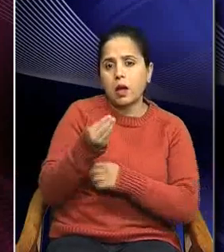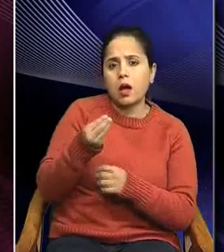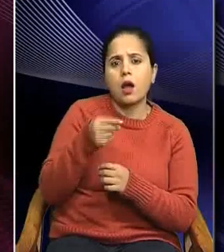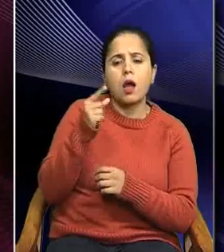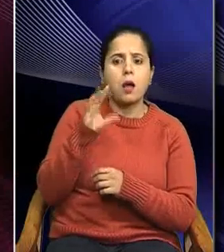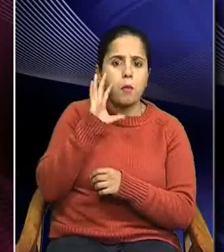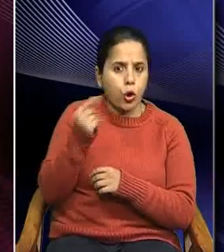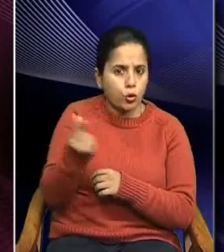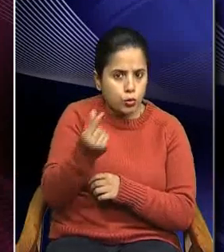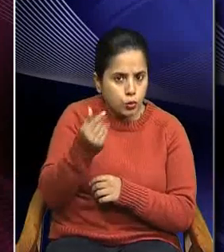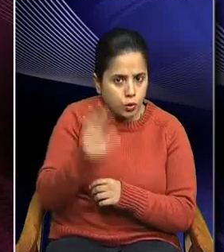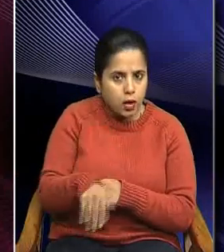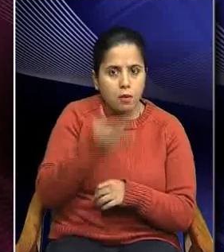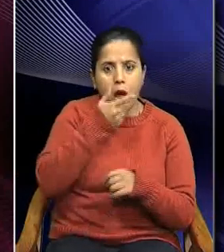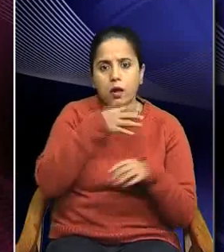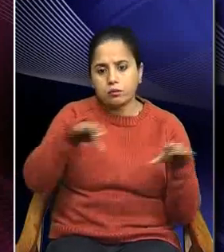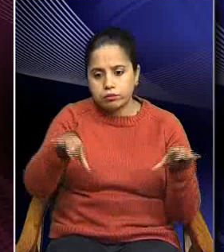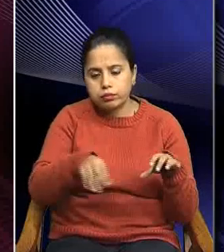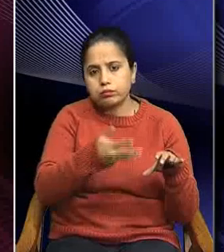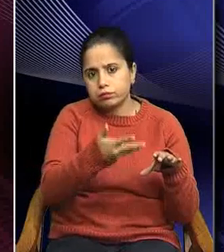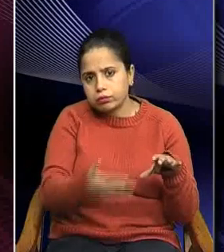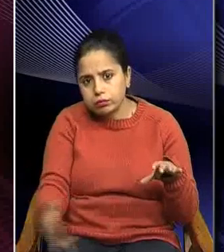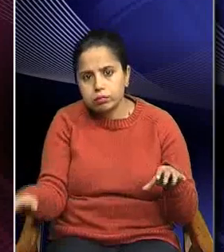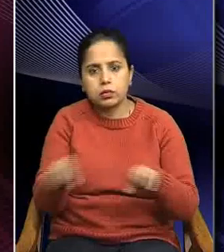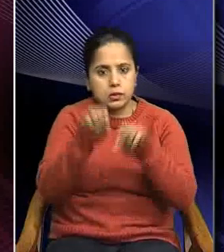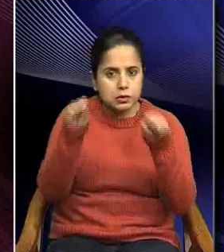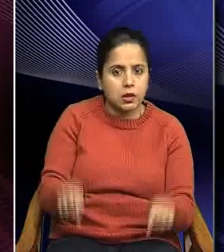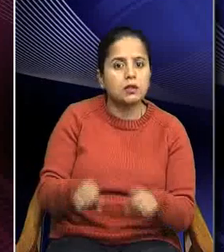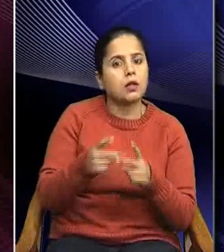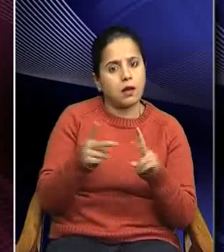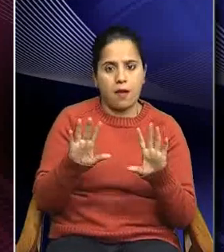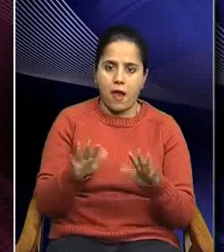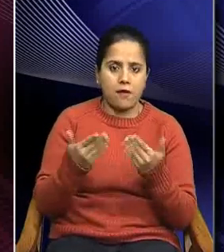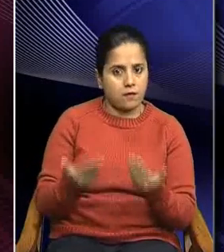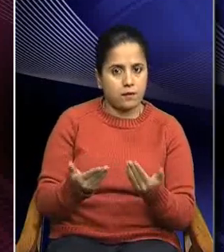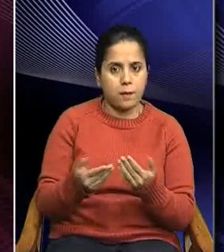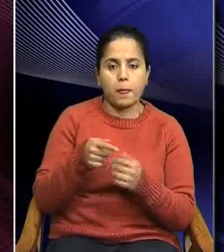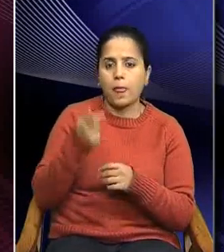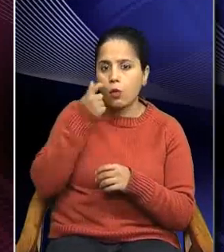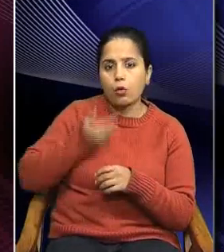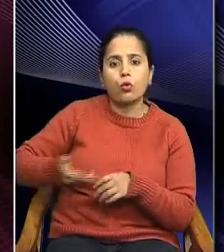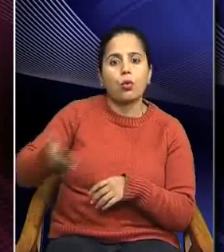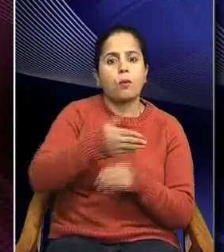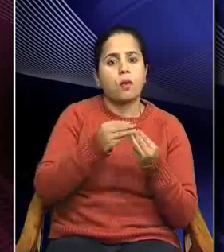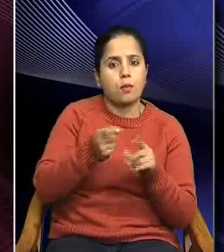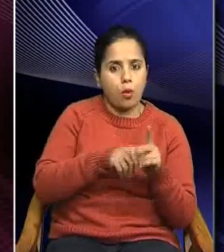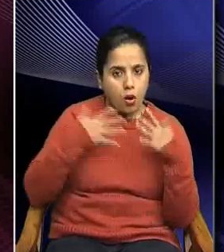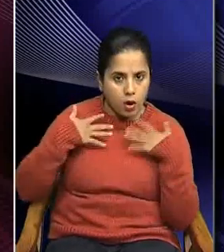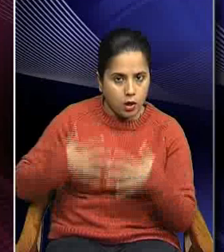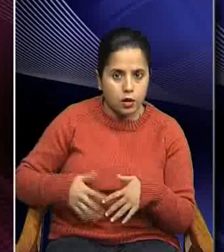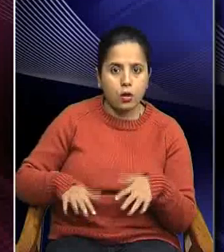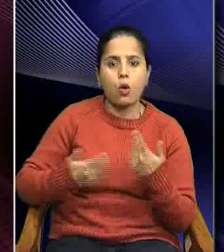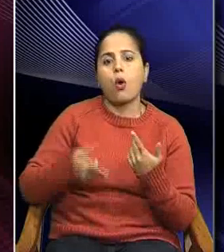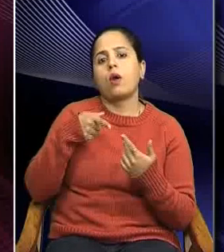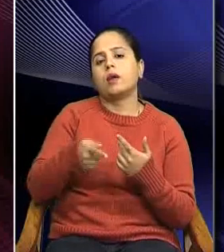usage of the drainage system, right? Drainage system in human body in Ayurveda.